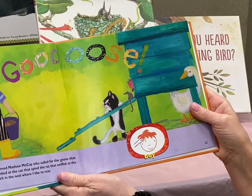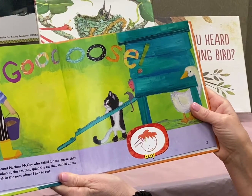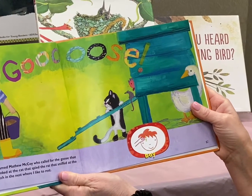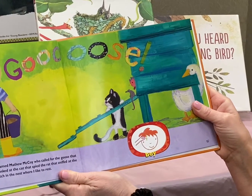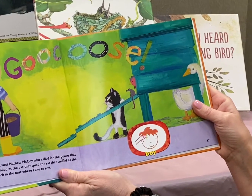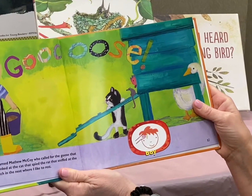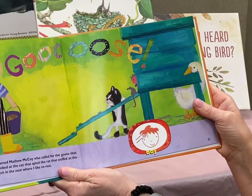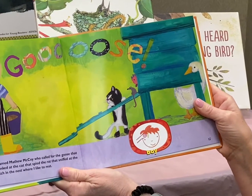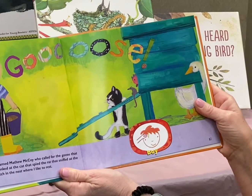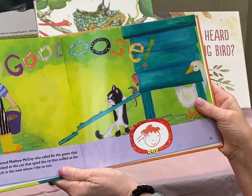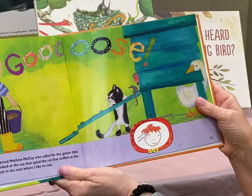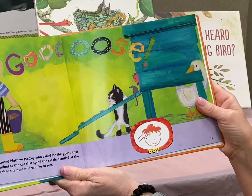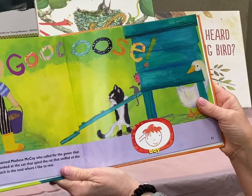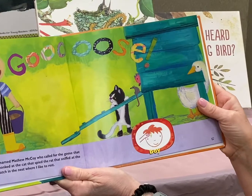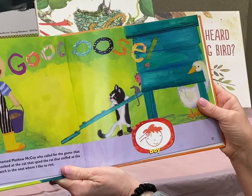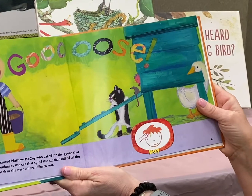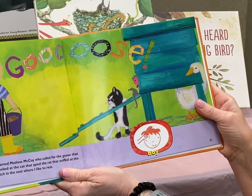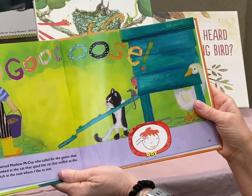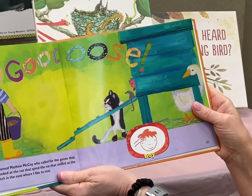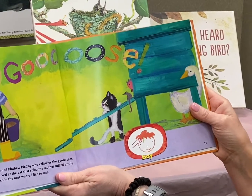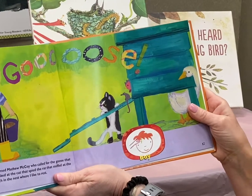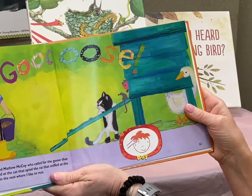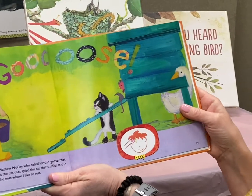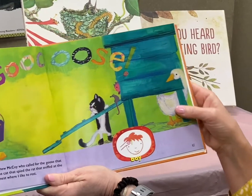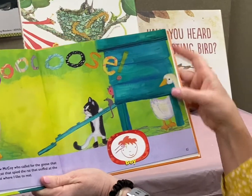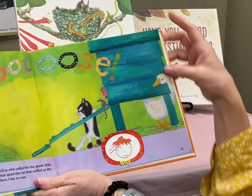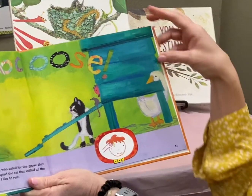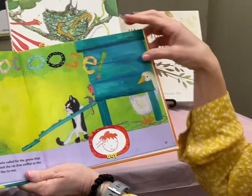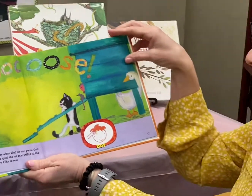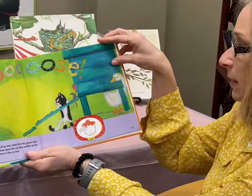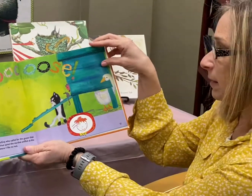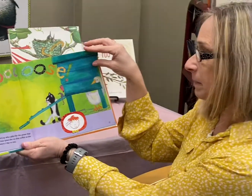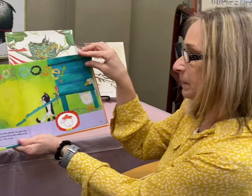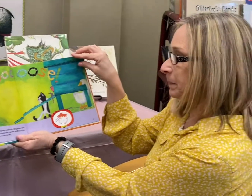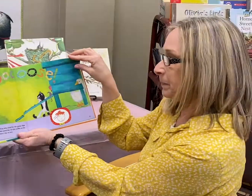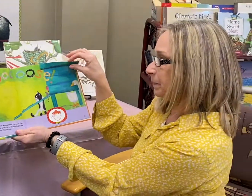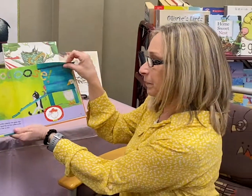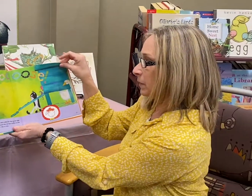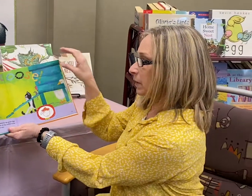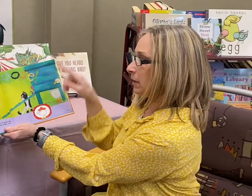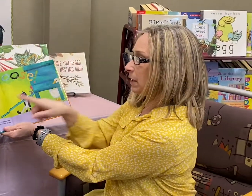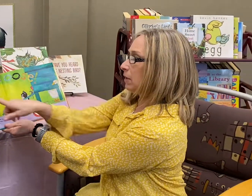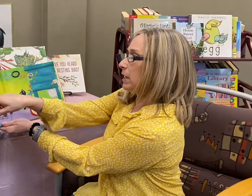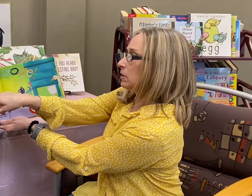carefully laid to hatch in the nest where I like to rest. Okay, there he is.